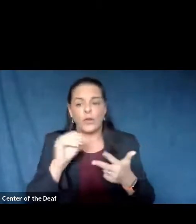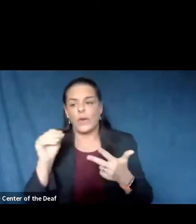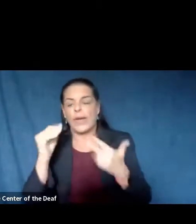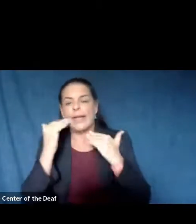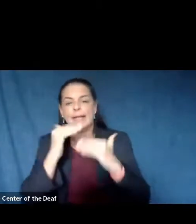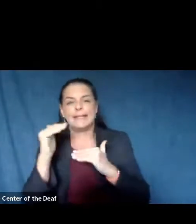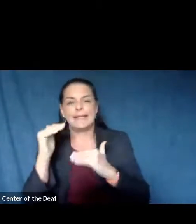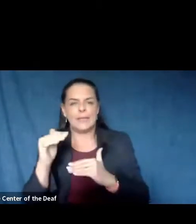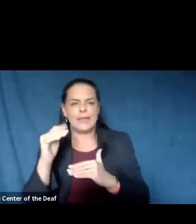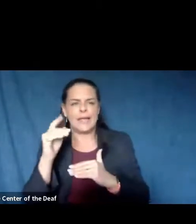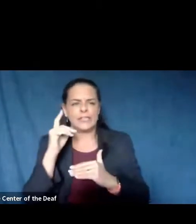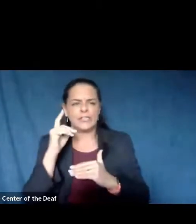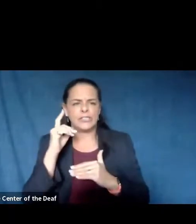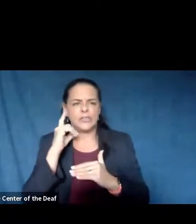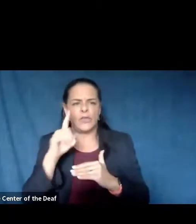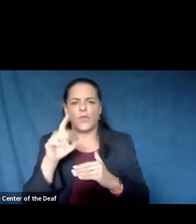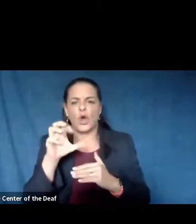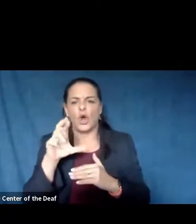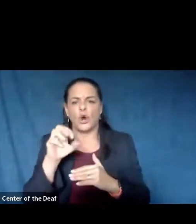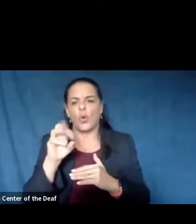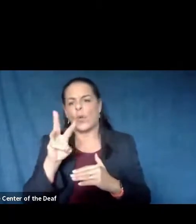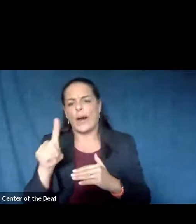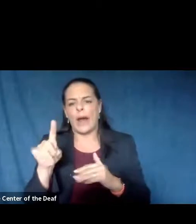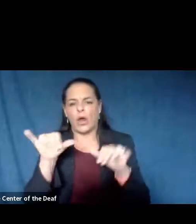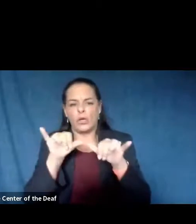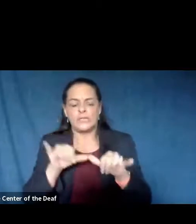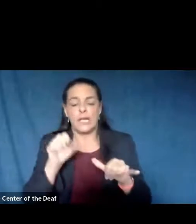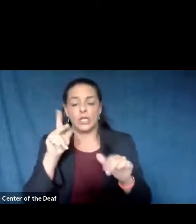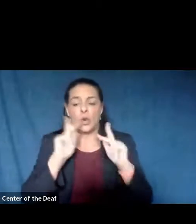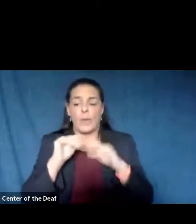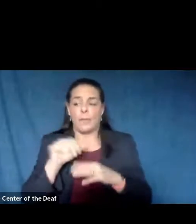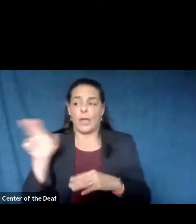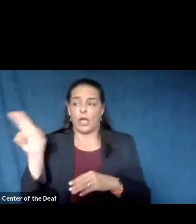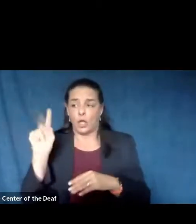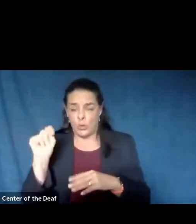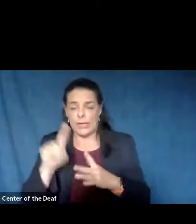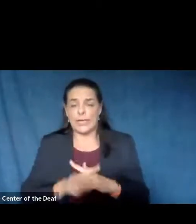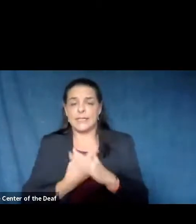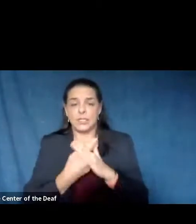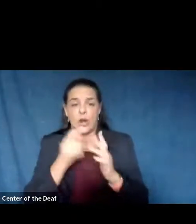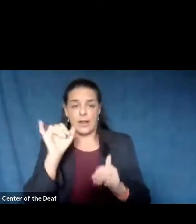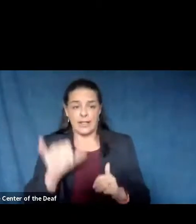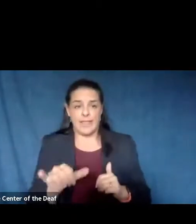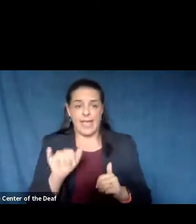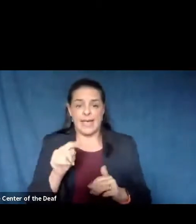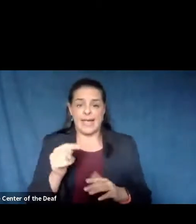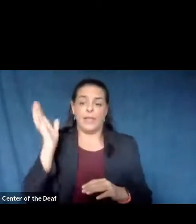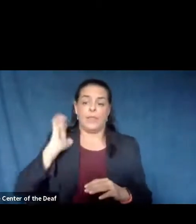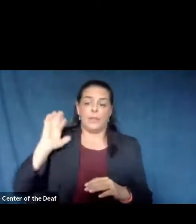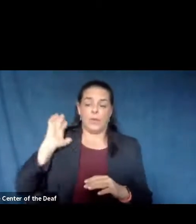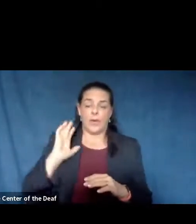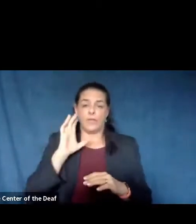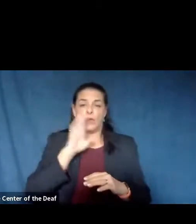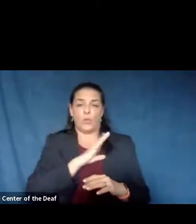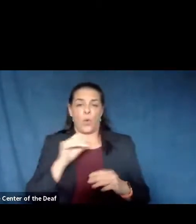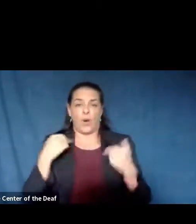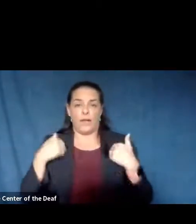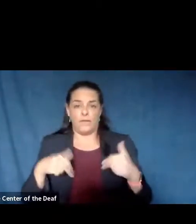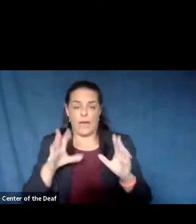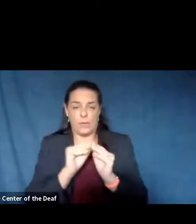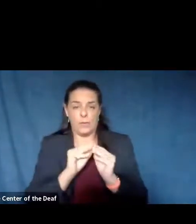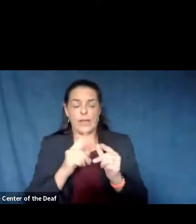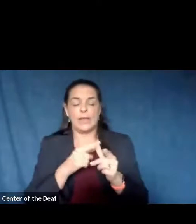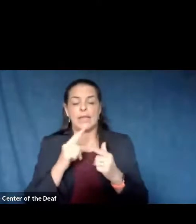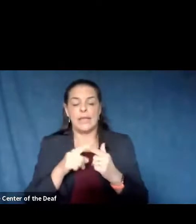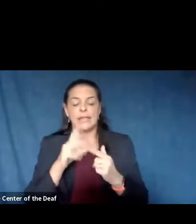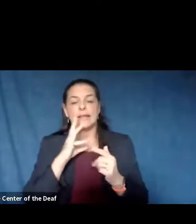crowd size. And so the good folks at UT got started with that at the previous Board of Health meeting, and